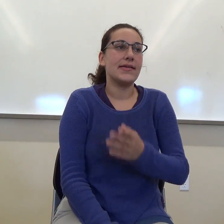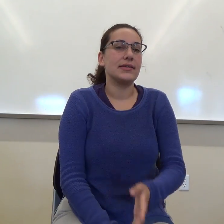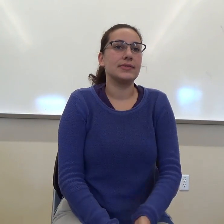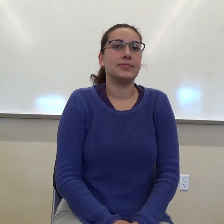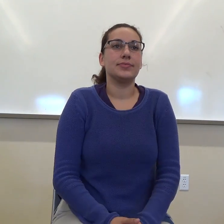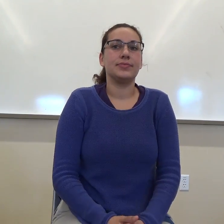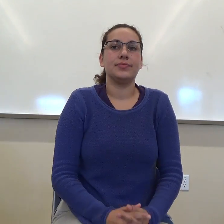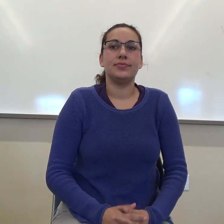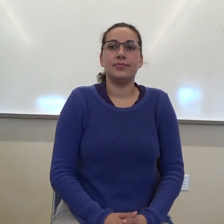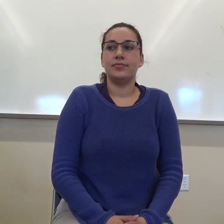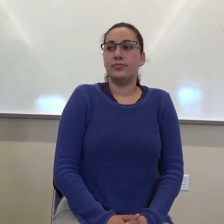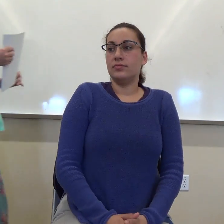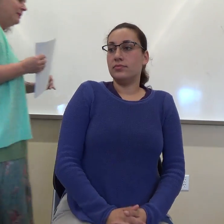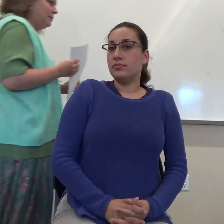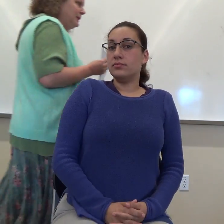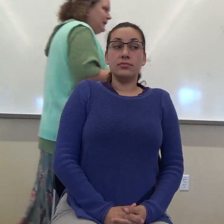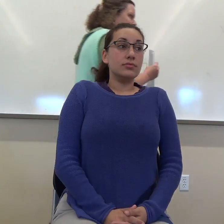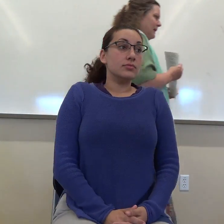Okay, so when you're done with that, bring it up.